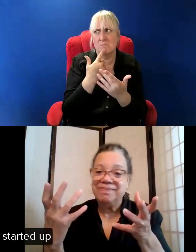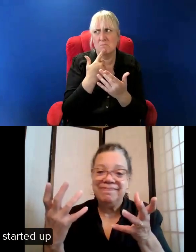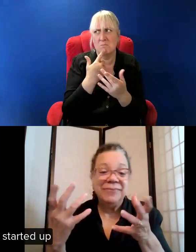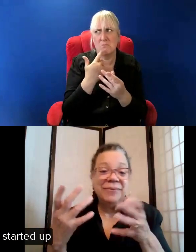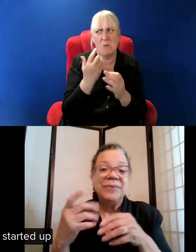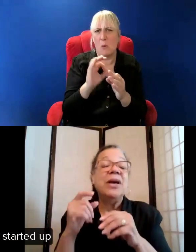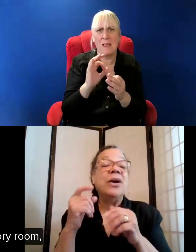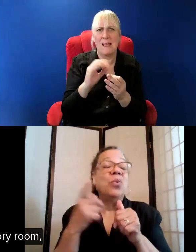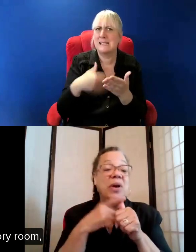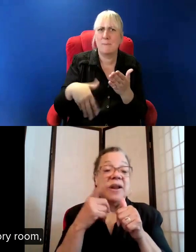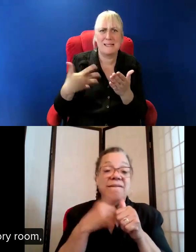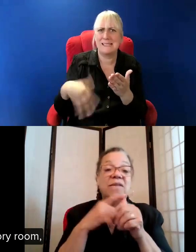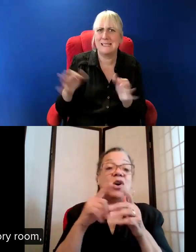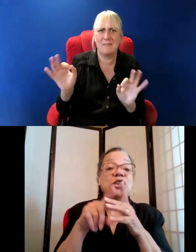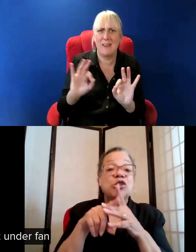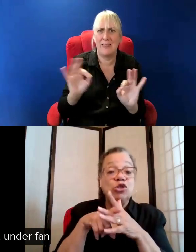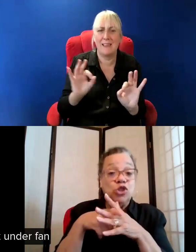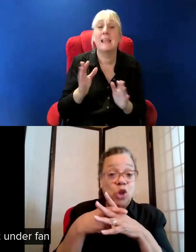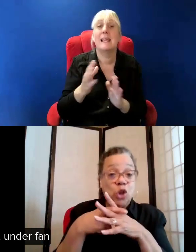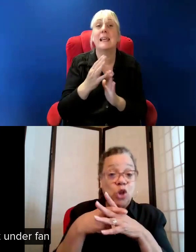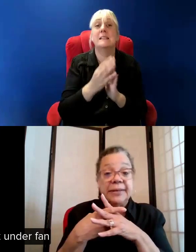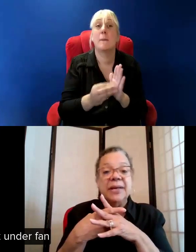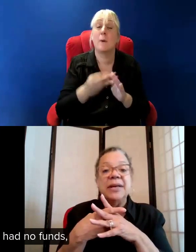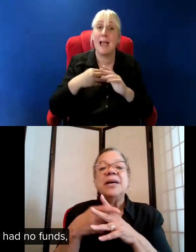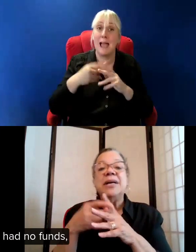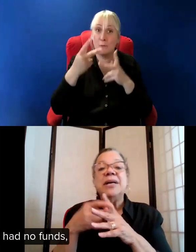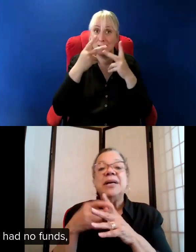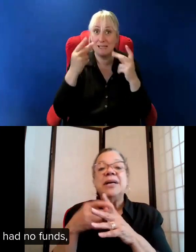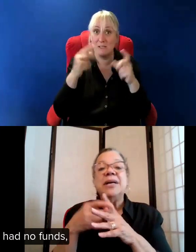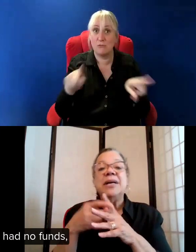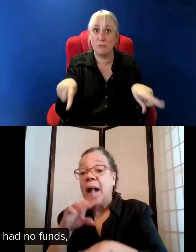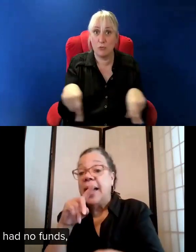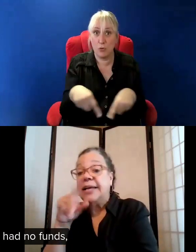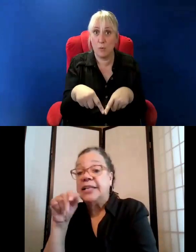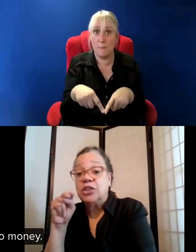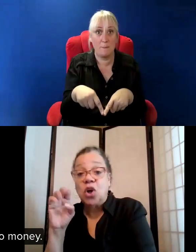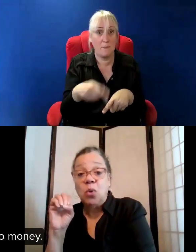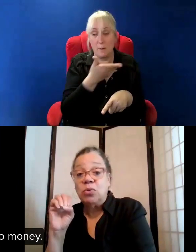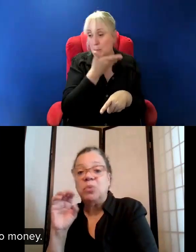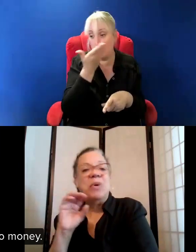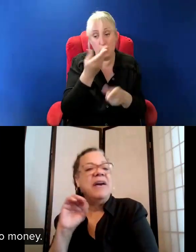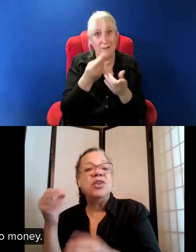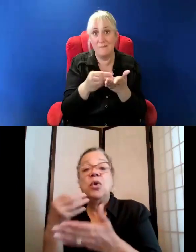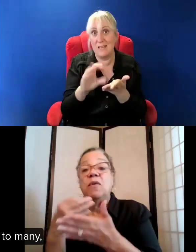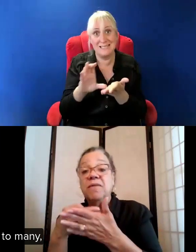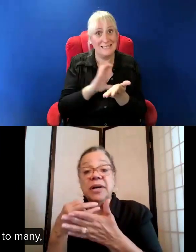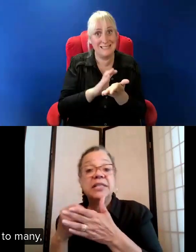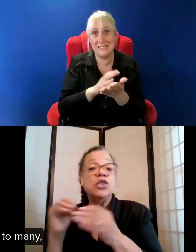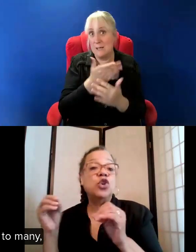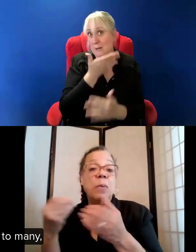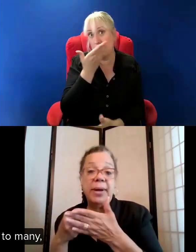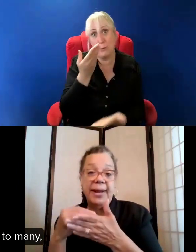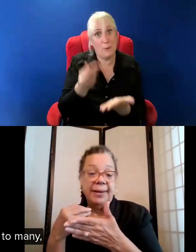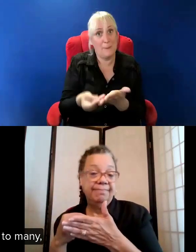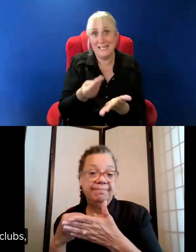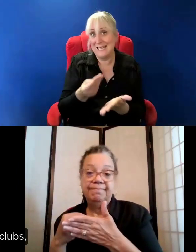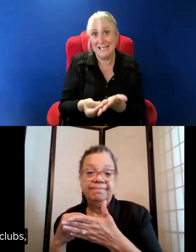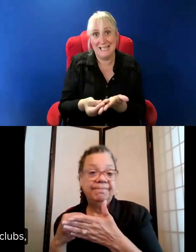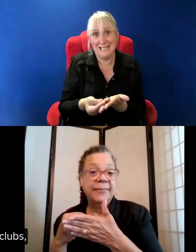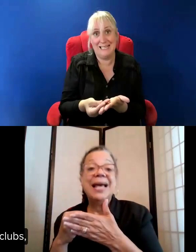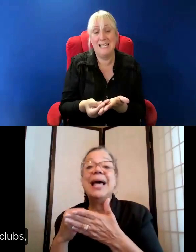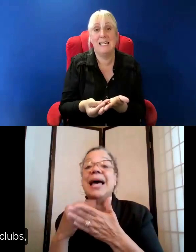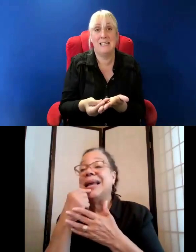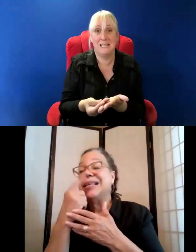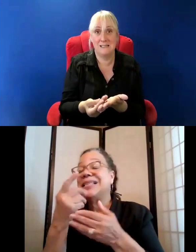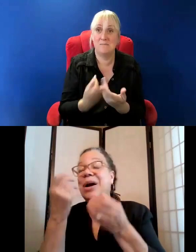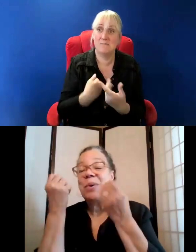first started up our sensory room, we did that under fan ownership. We had no funds, we had no money. And I say to many